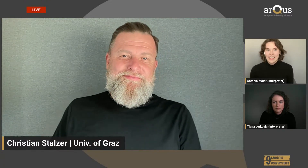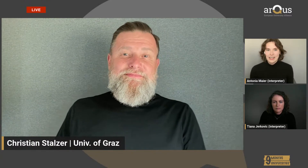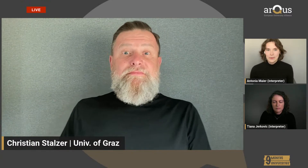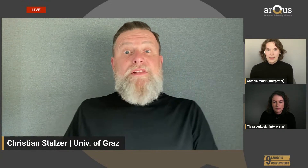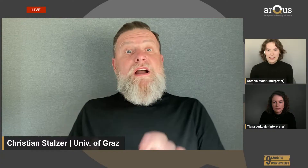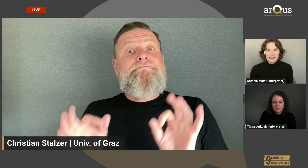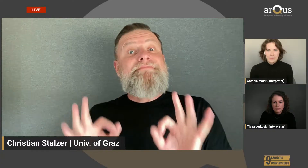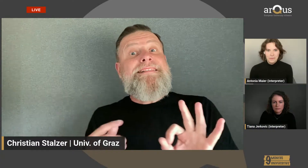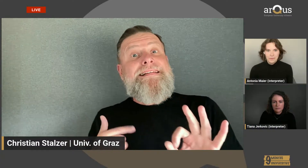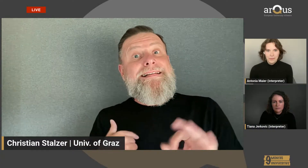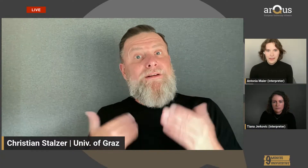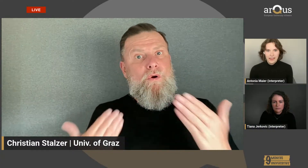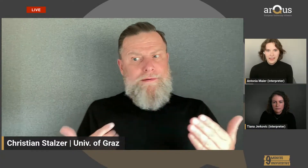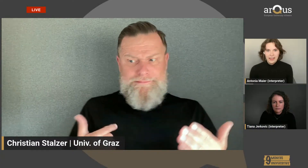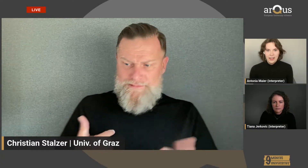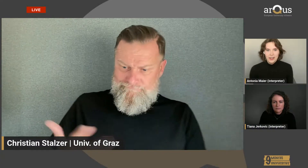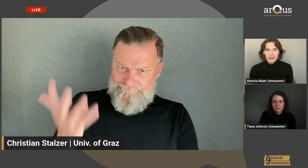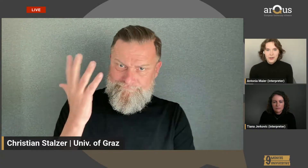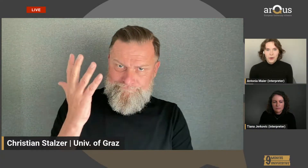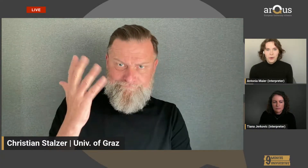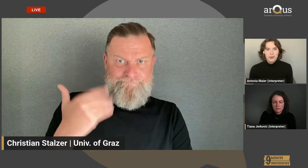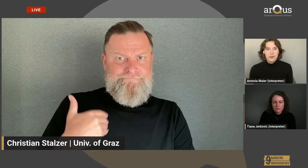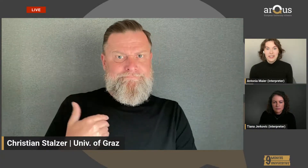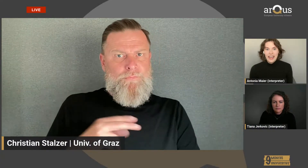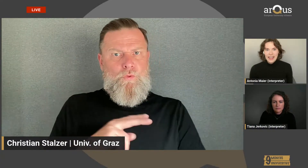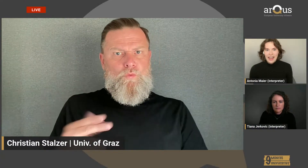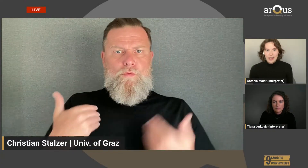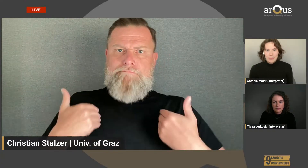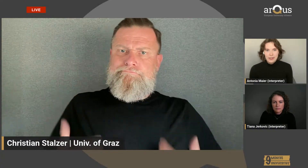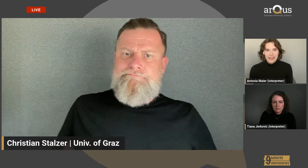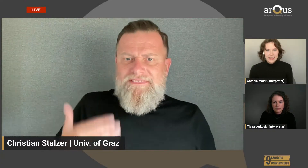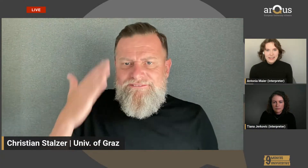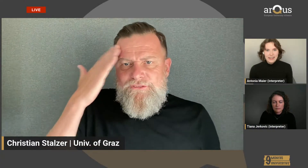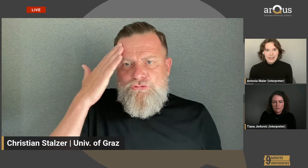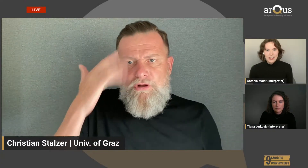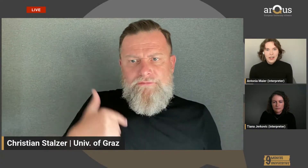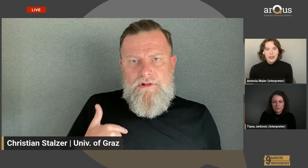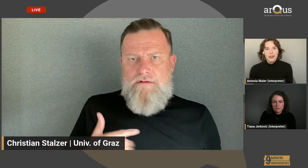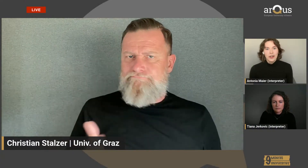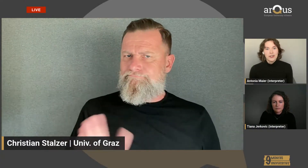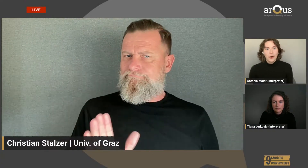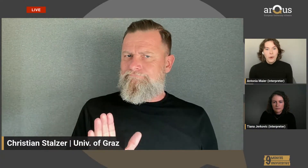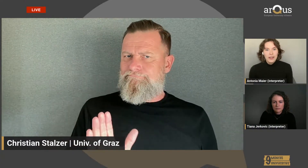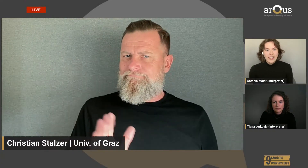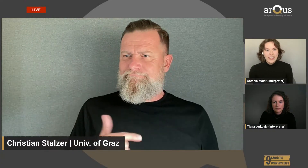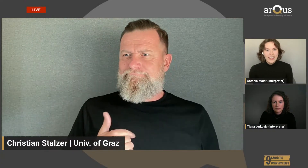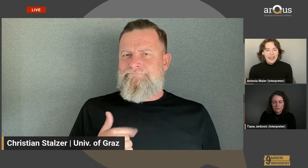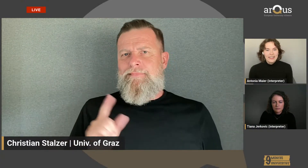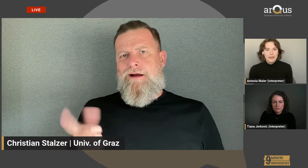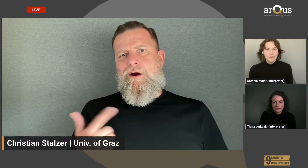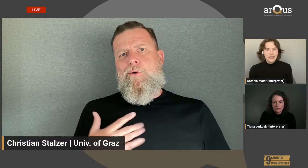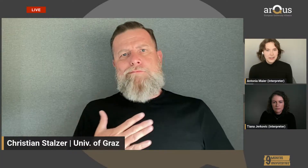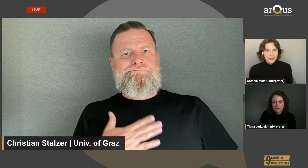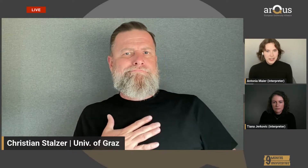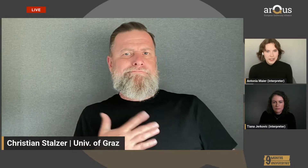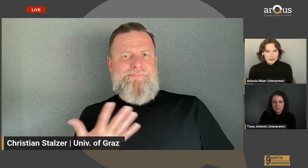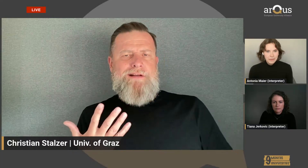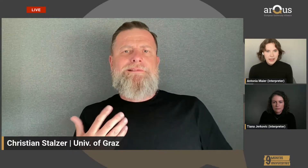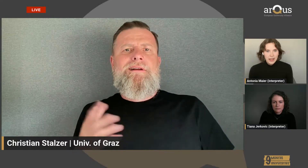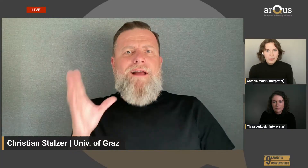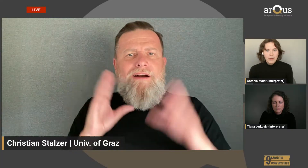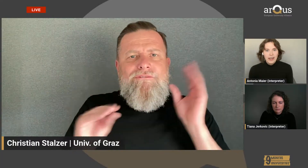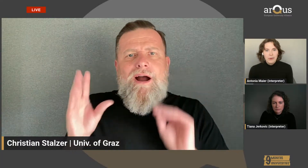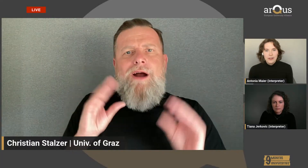the signing space. So today I am presenting not only as a